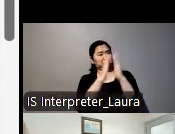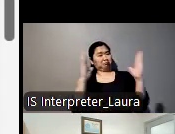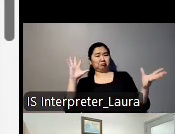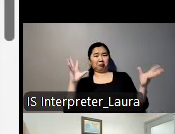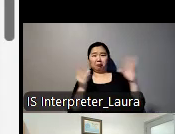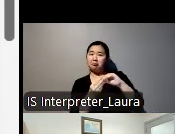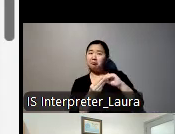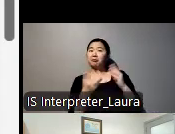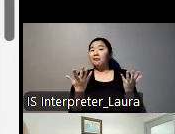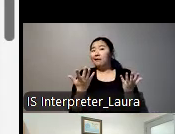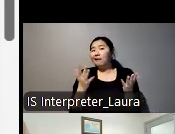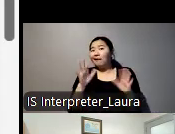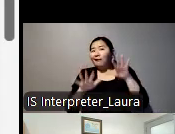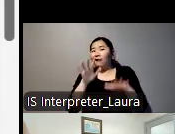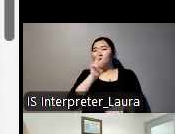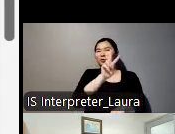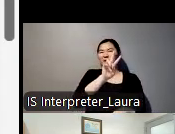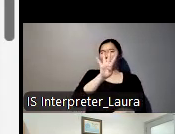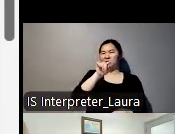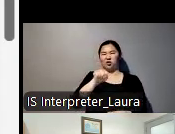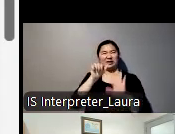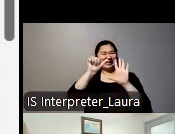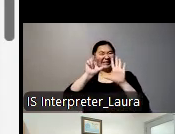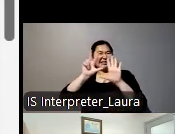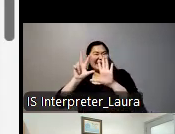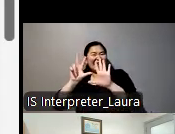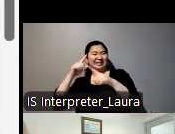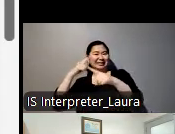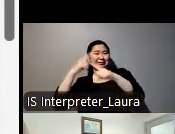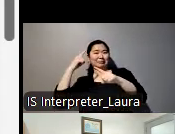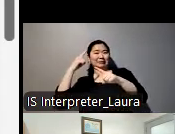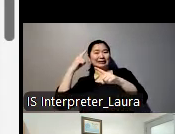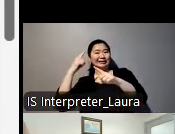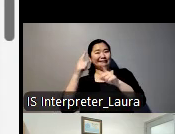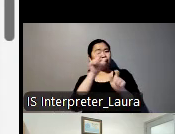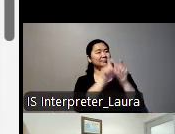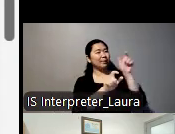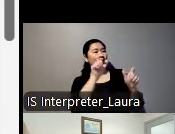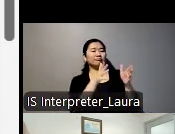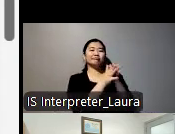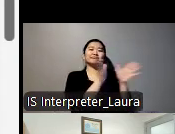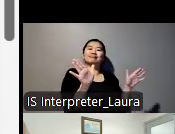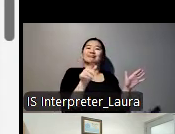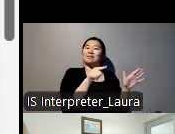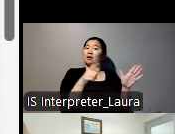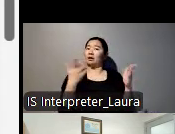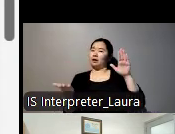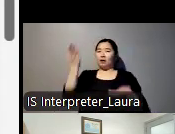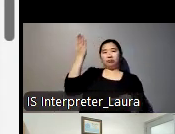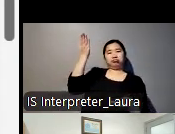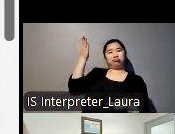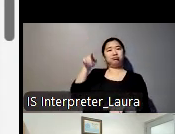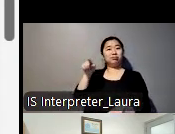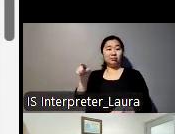told Korean mental health system as hospitals dominate Korea's mental health care.